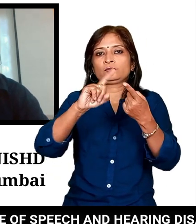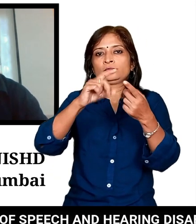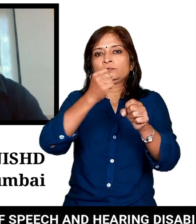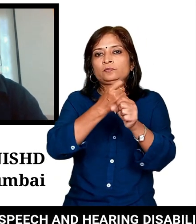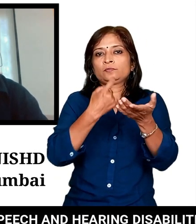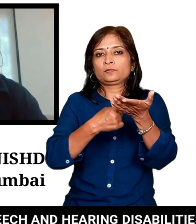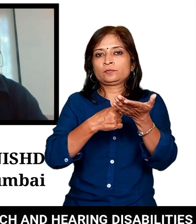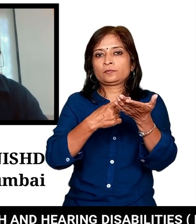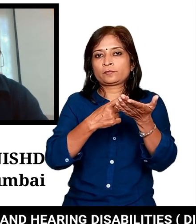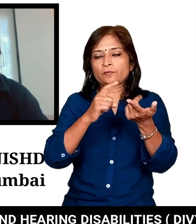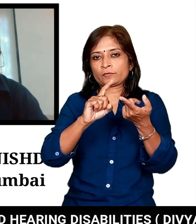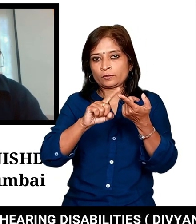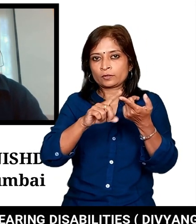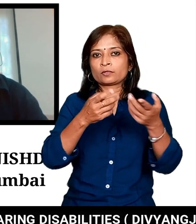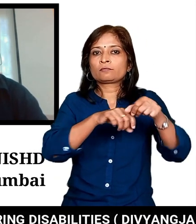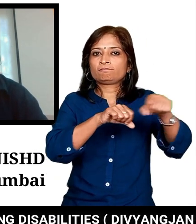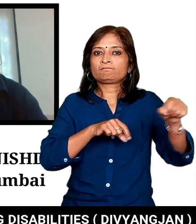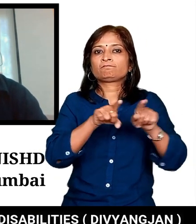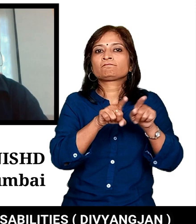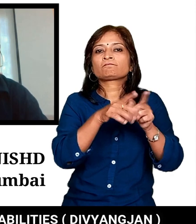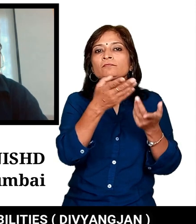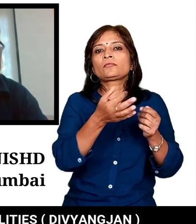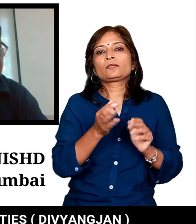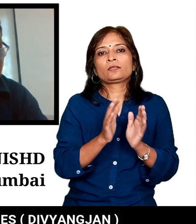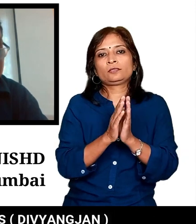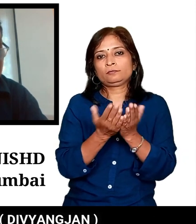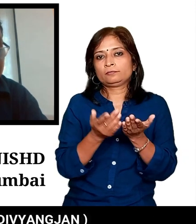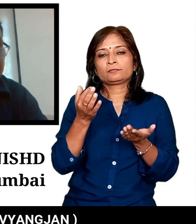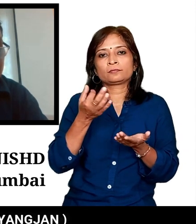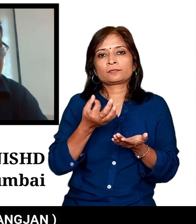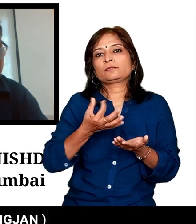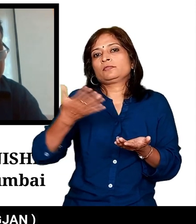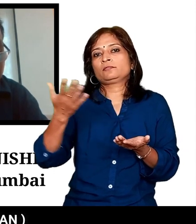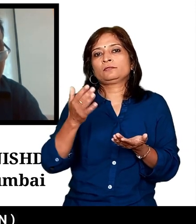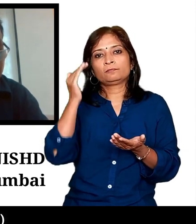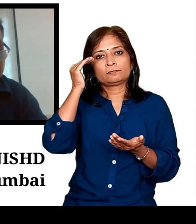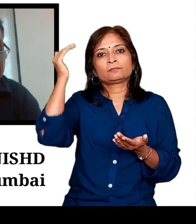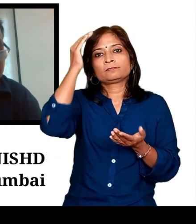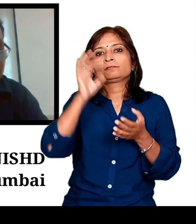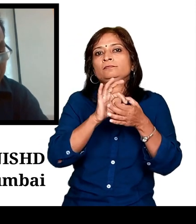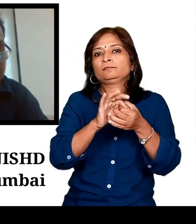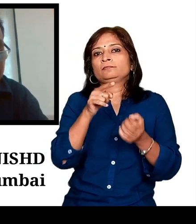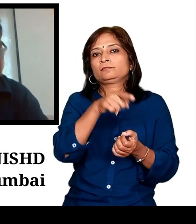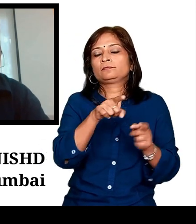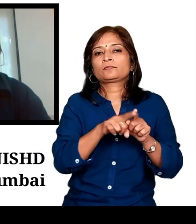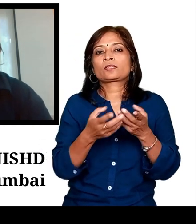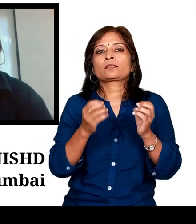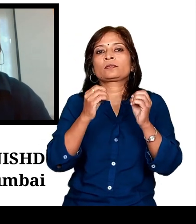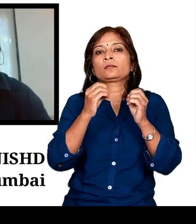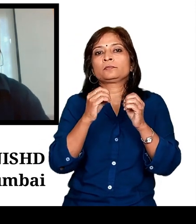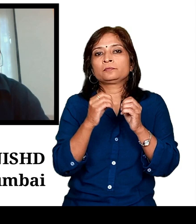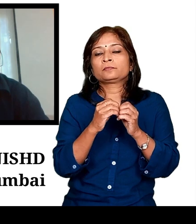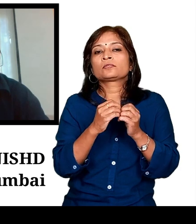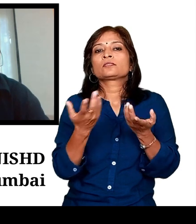we have bachelor of special education and master of special education so bachelor of special